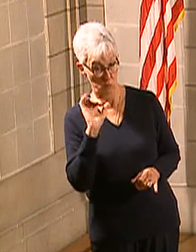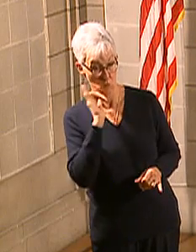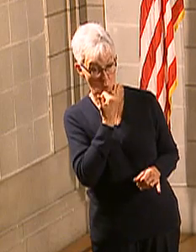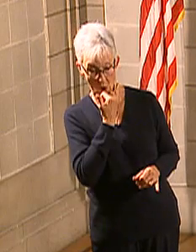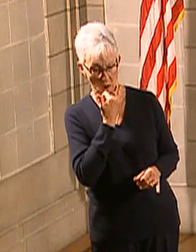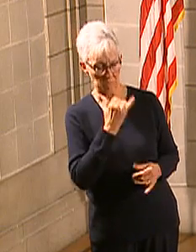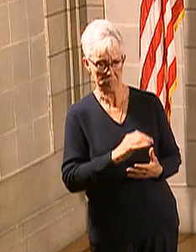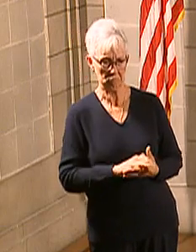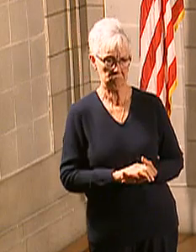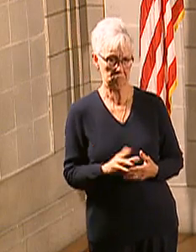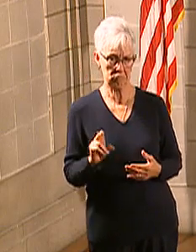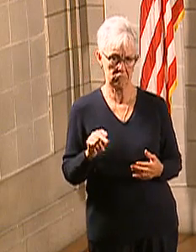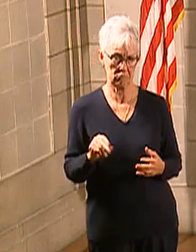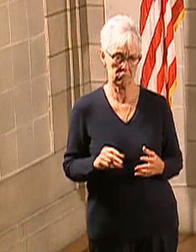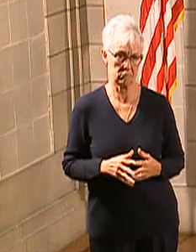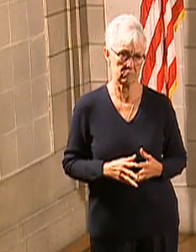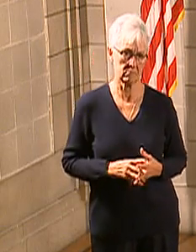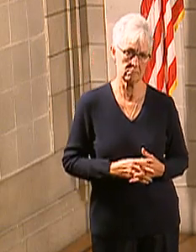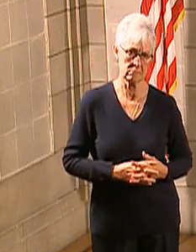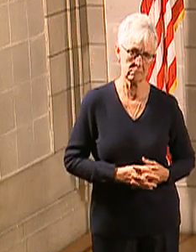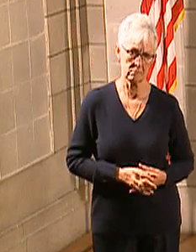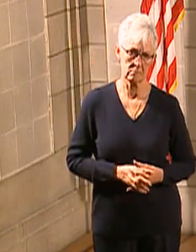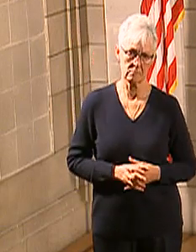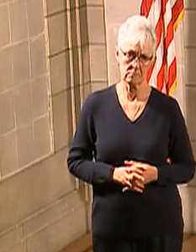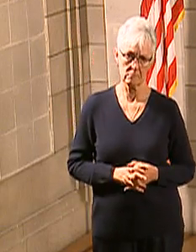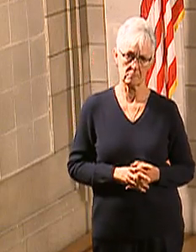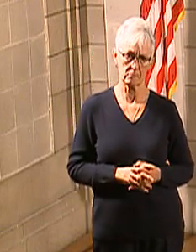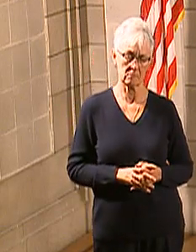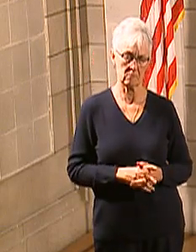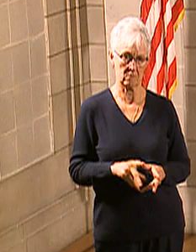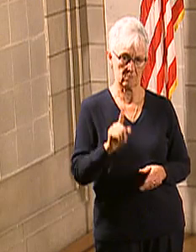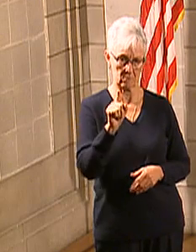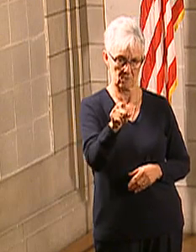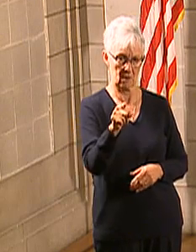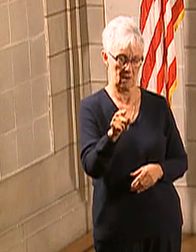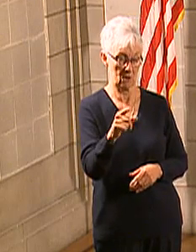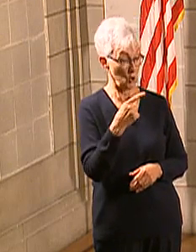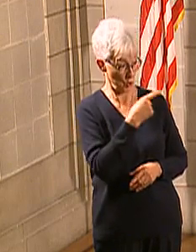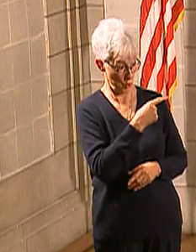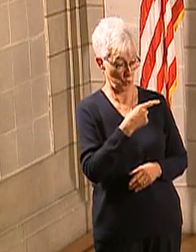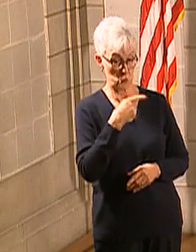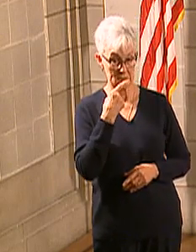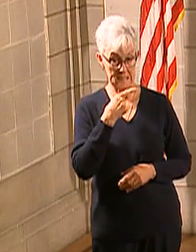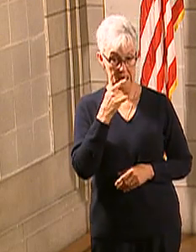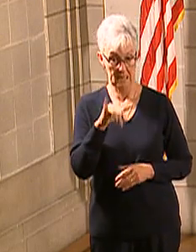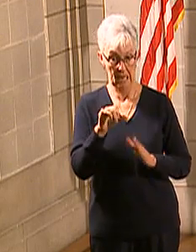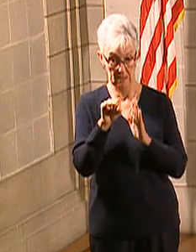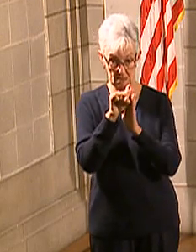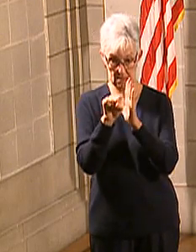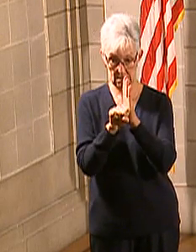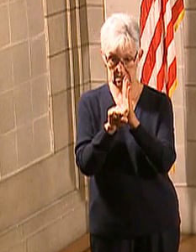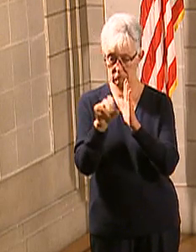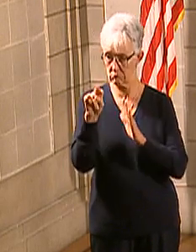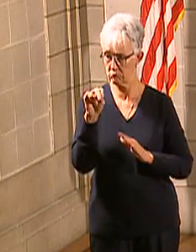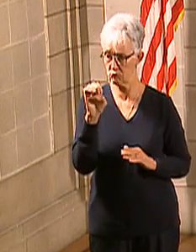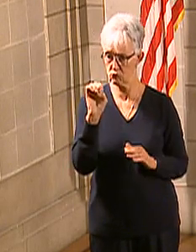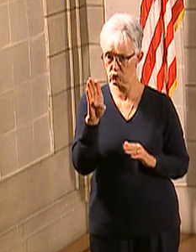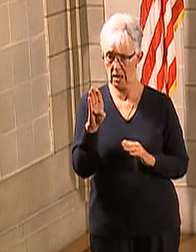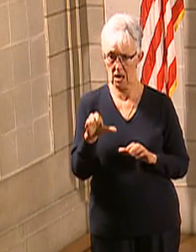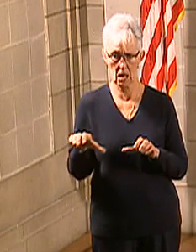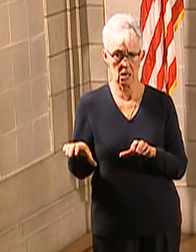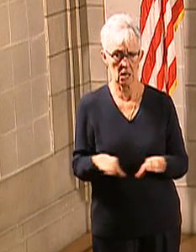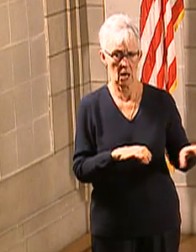Yeah, Martha. So you say that the state of Nebraska does things specifically